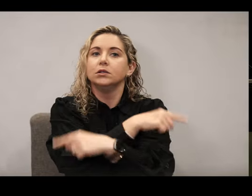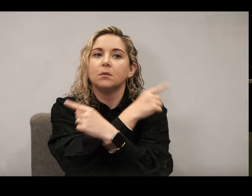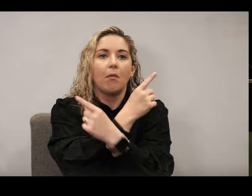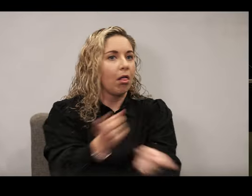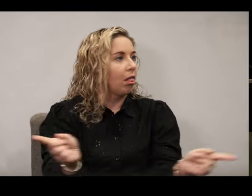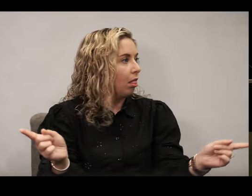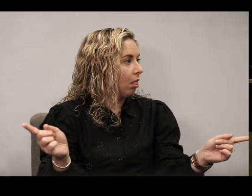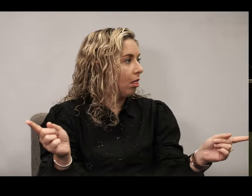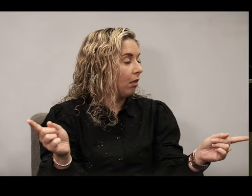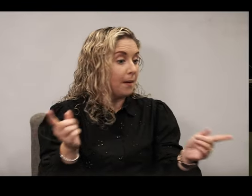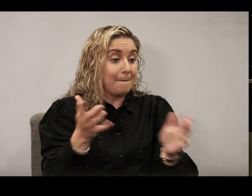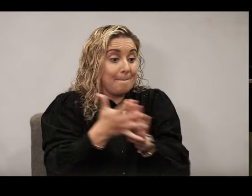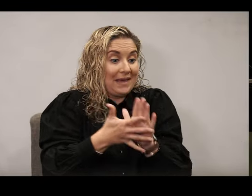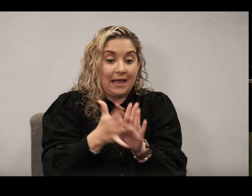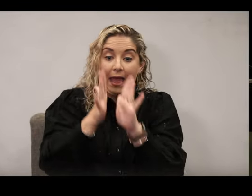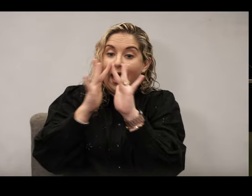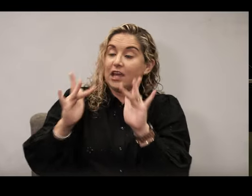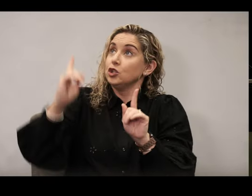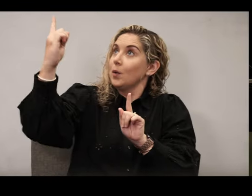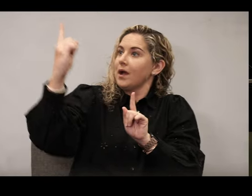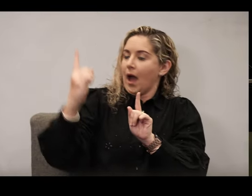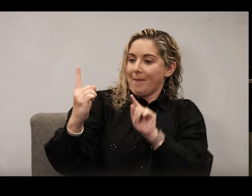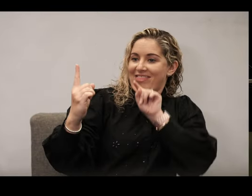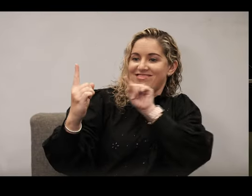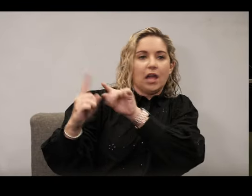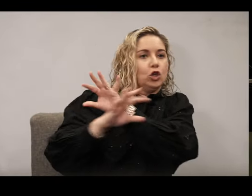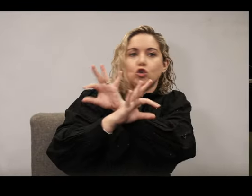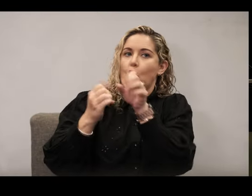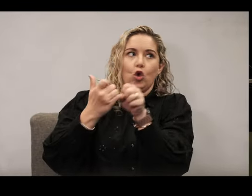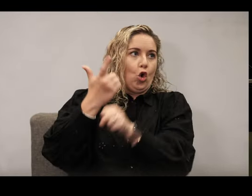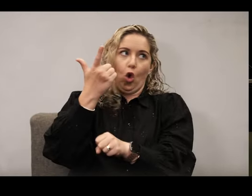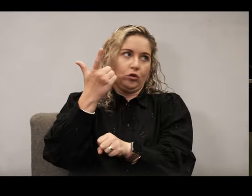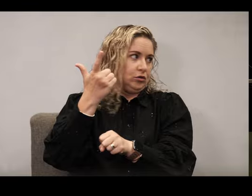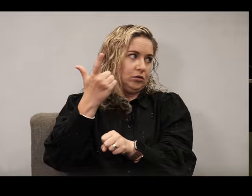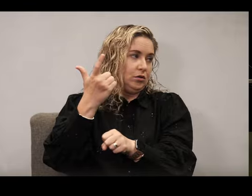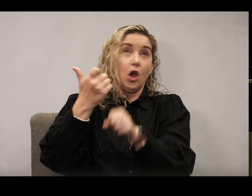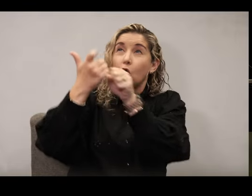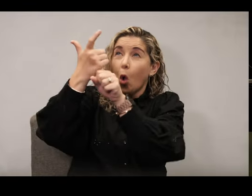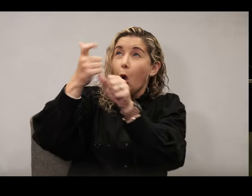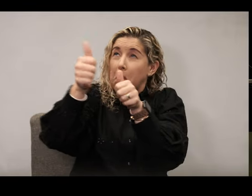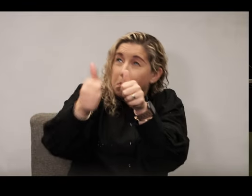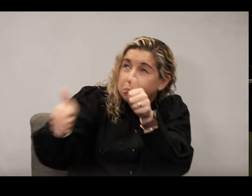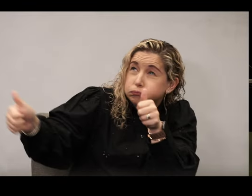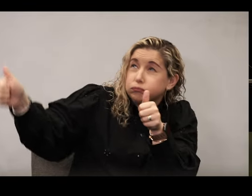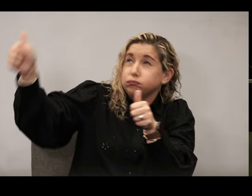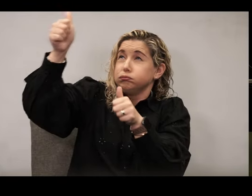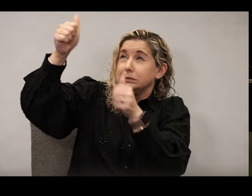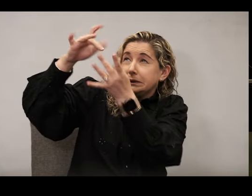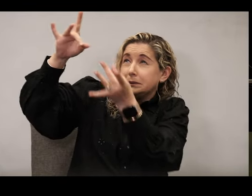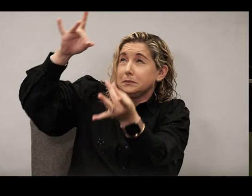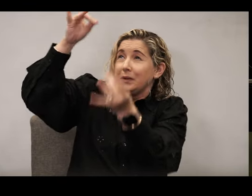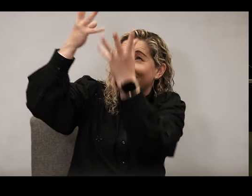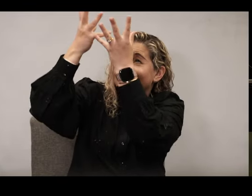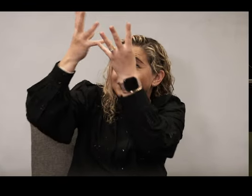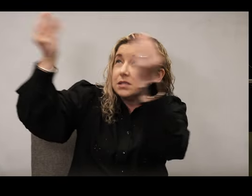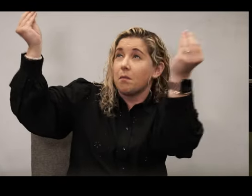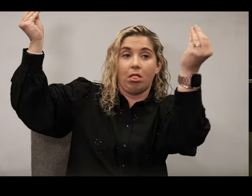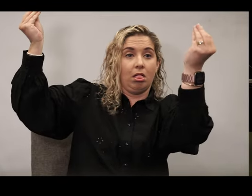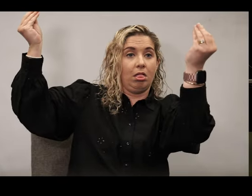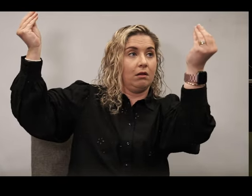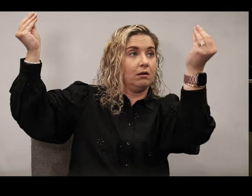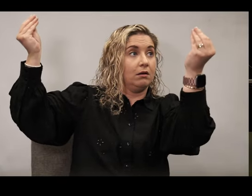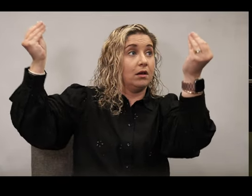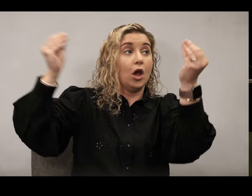God are not God come with a body. No, God is invisible, God is spirit. It's not until the Lord Jesus comes, God